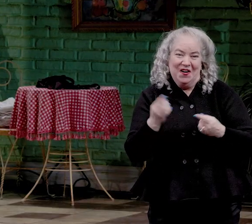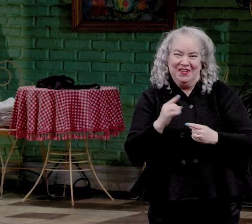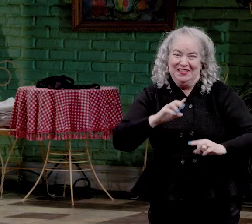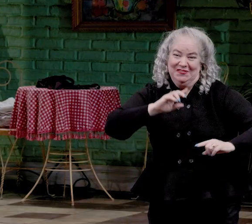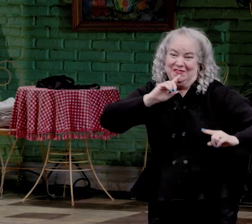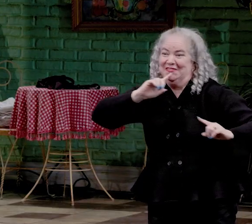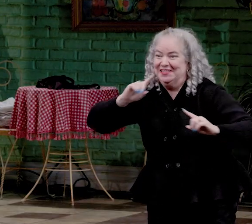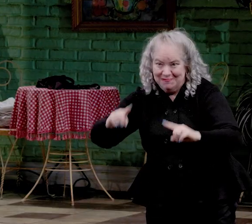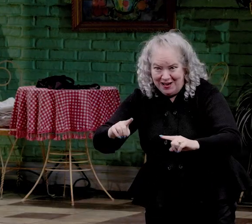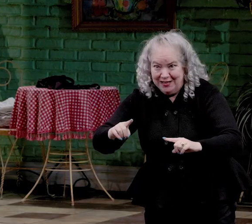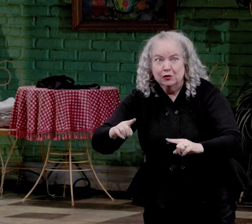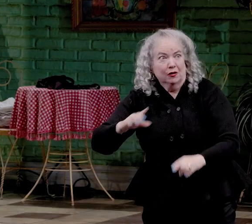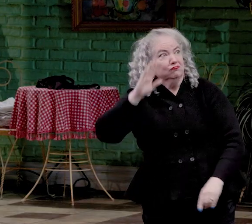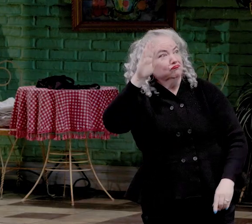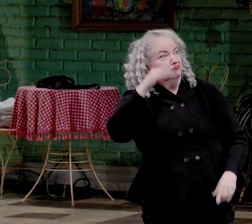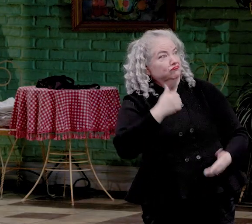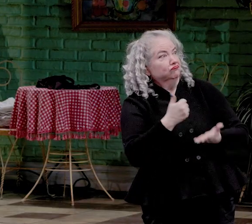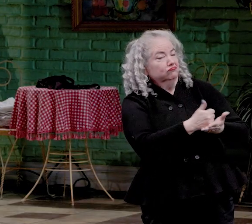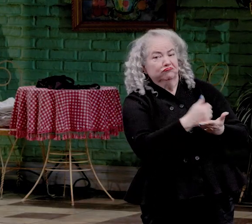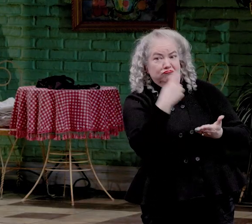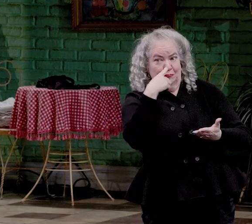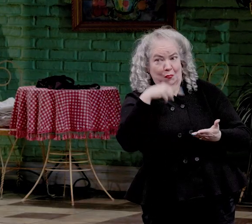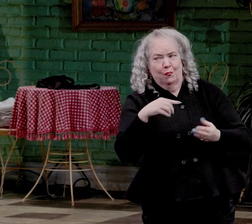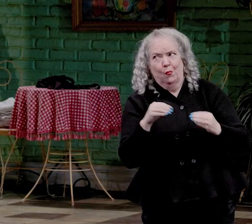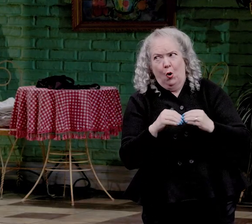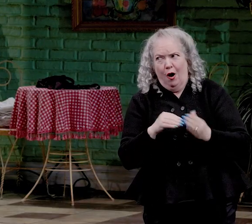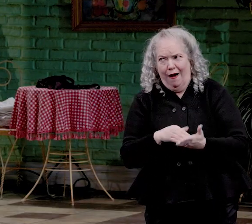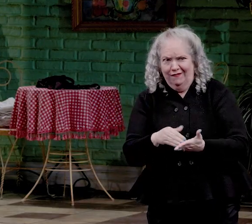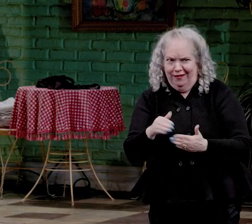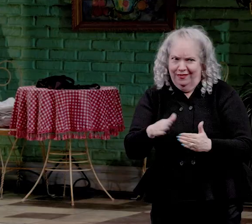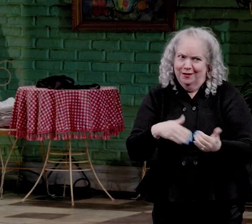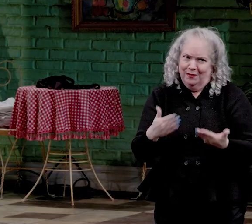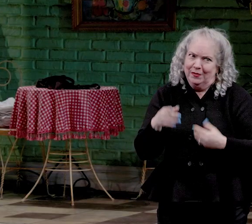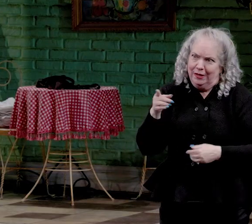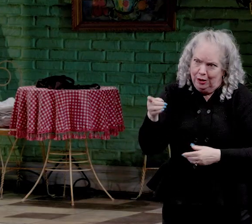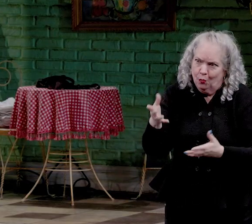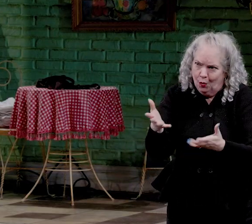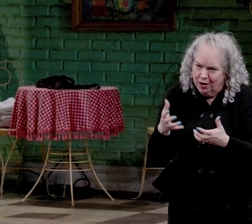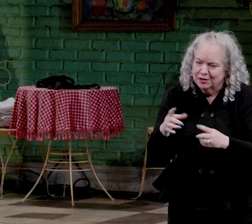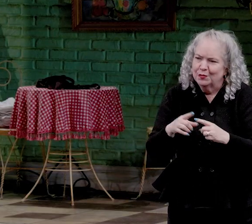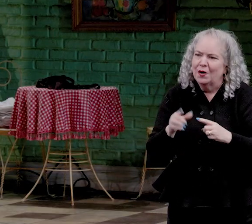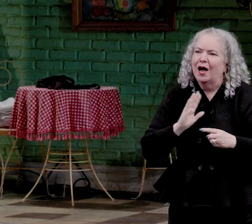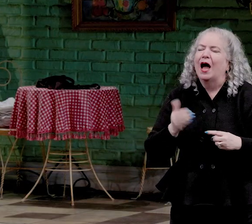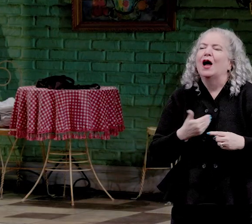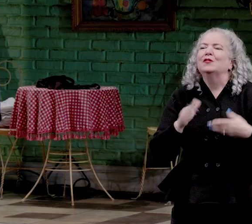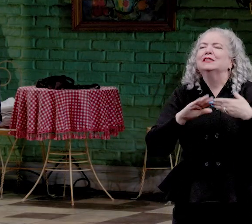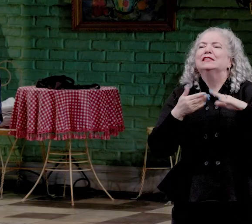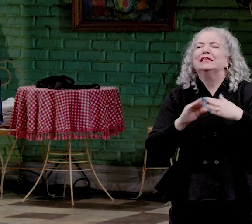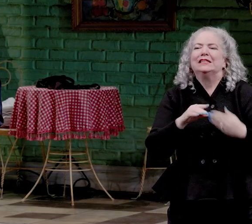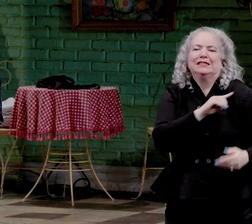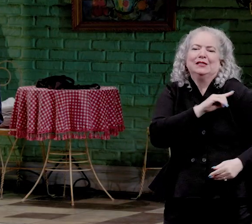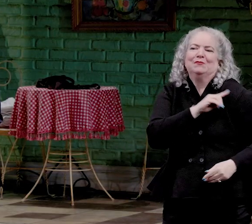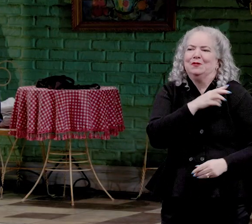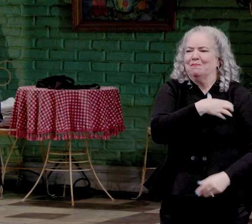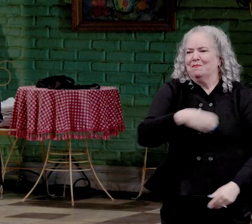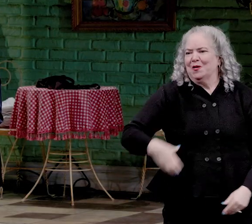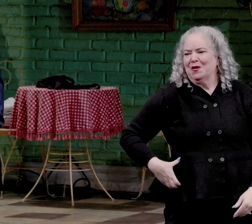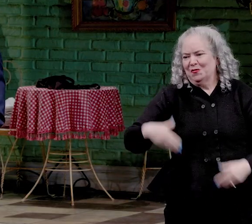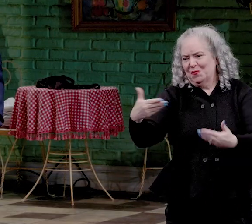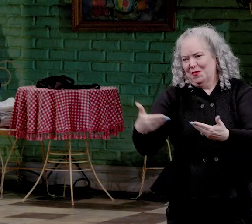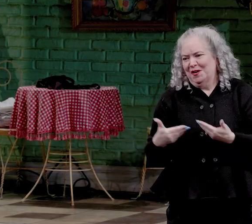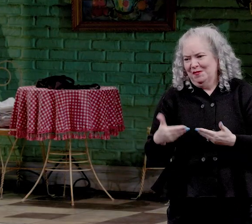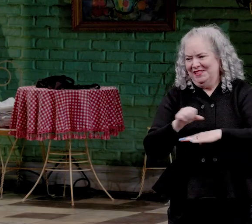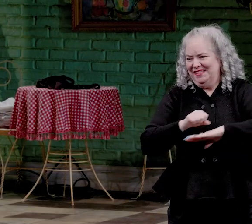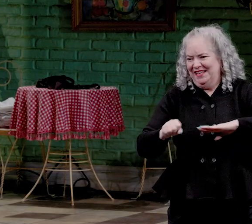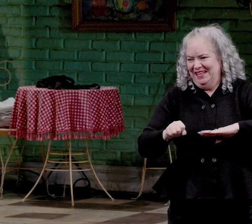my outcries for help, more often than he would like perhaps. Our city's Deputy Mayor, please join me in welcoming to the